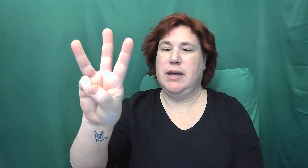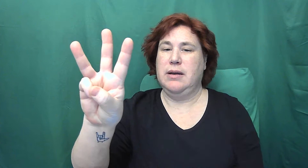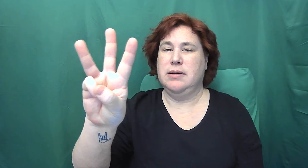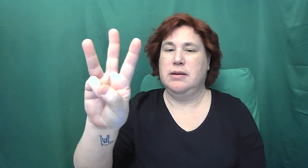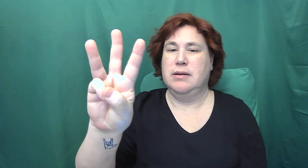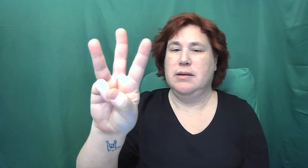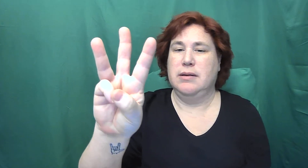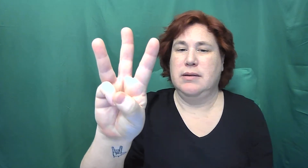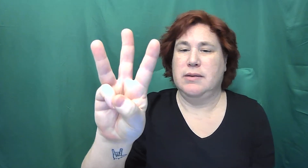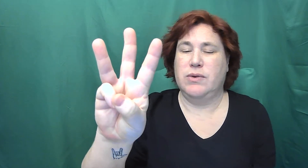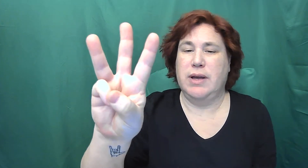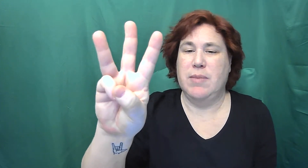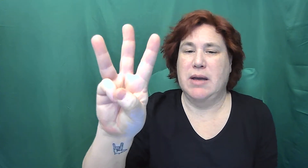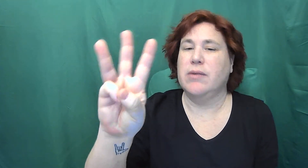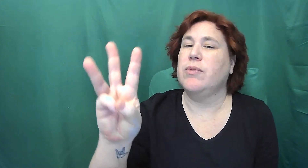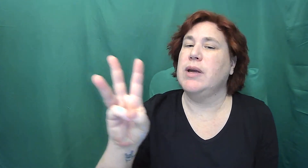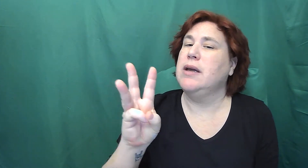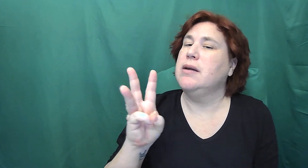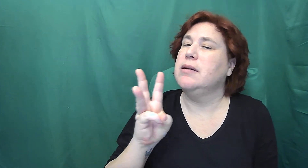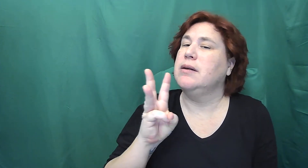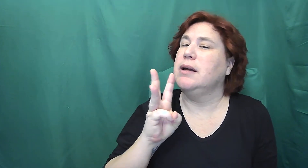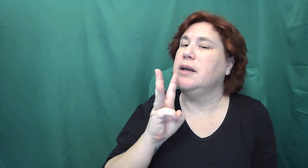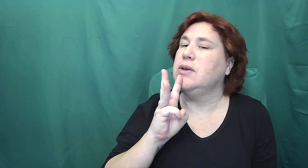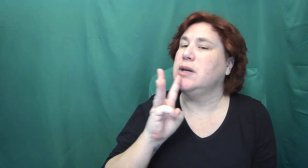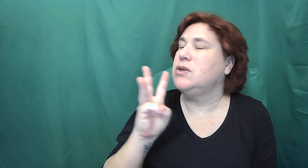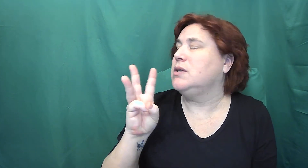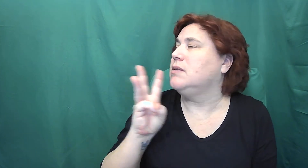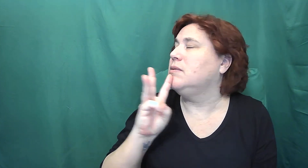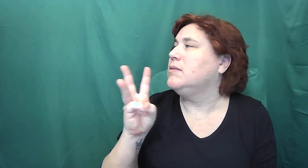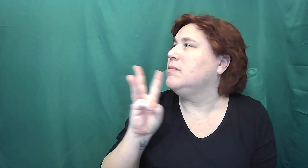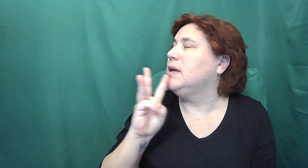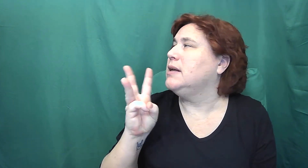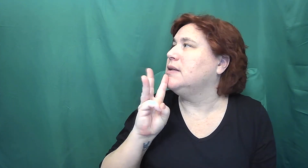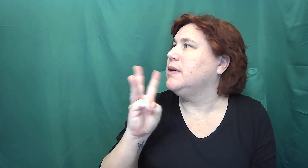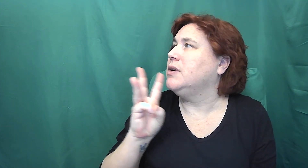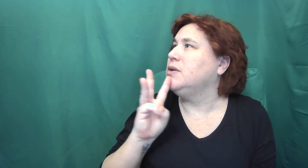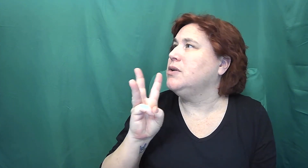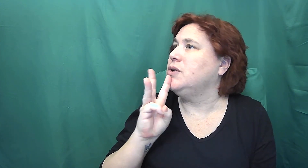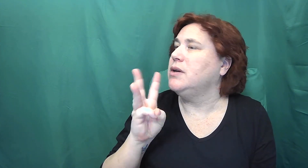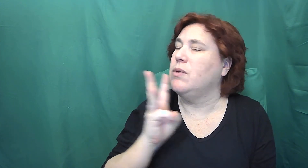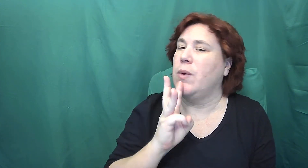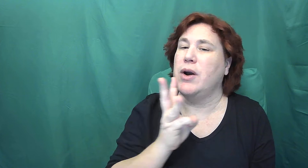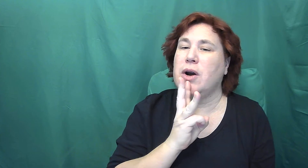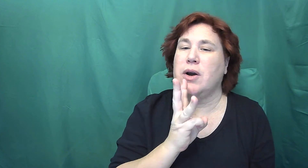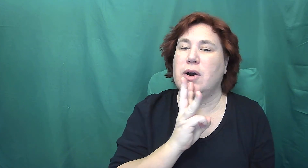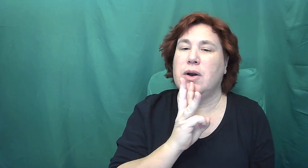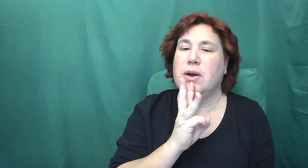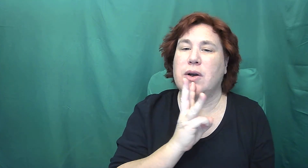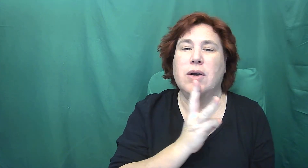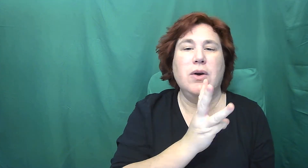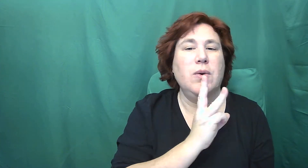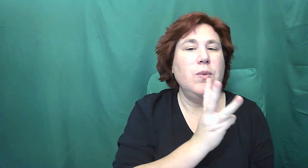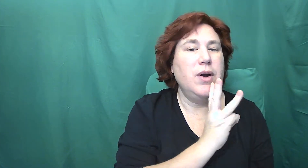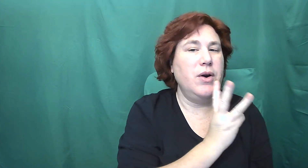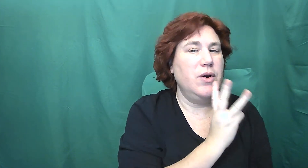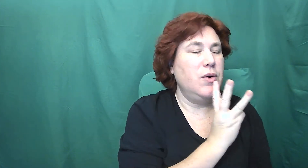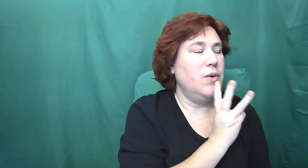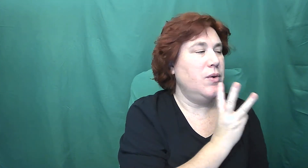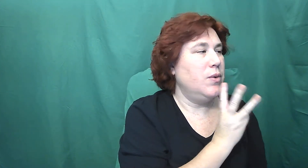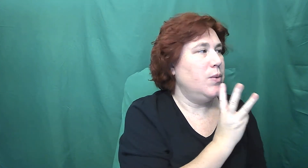W hand, sort of like making a three, and you touch the index finger to your chin. Water. Water.